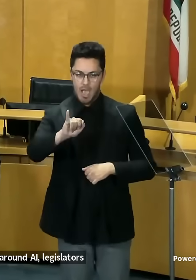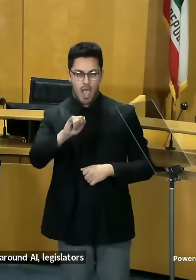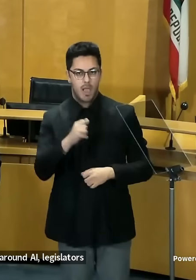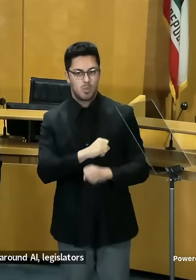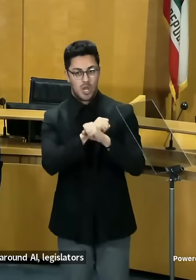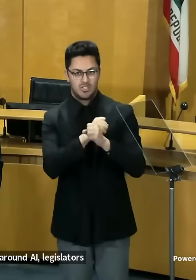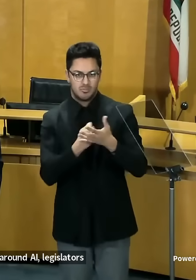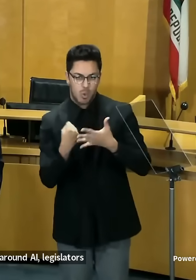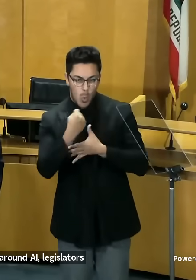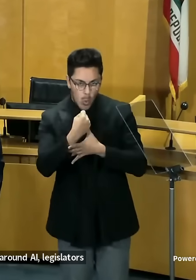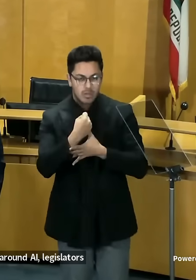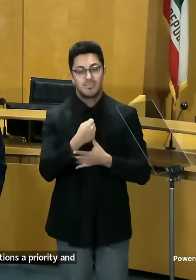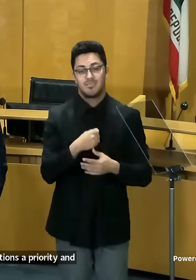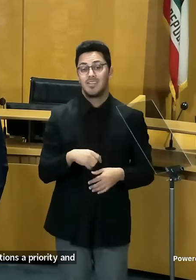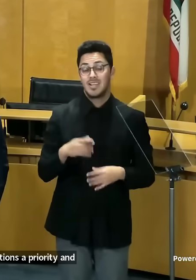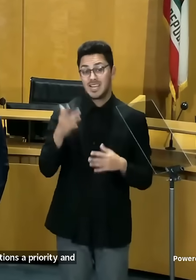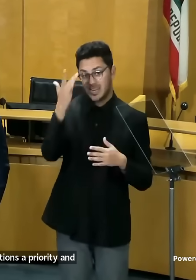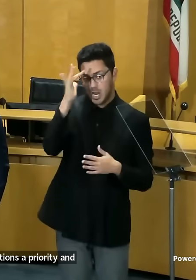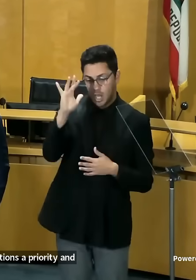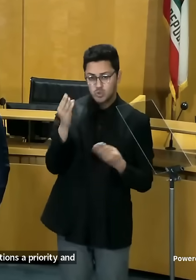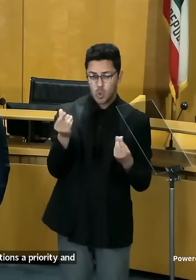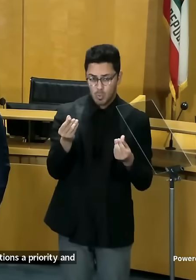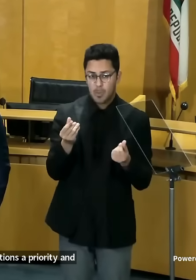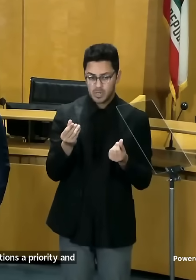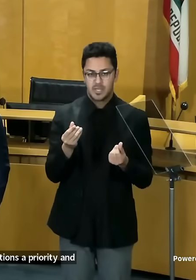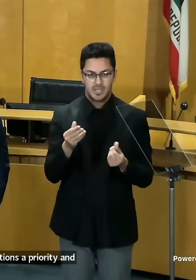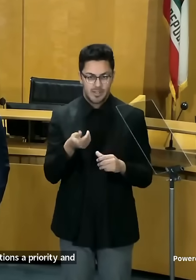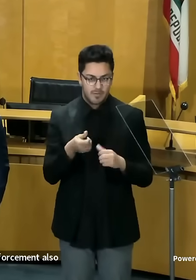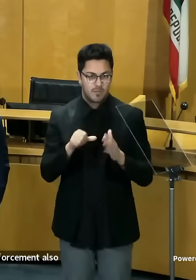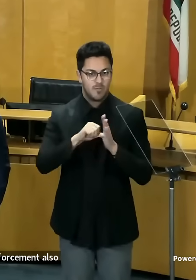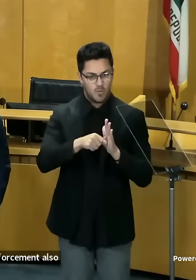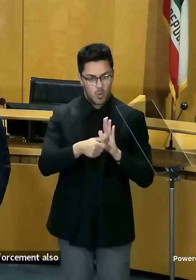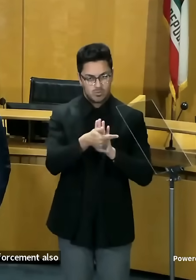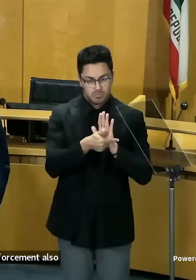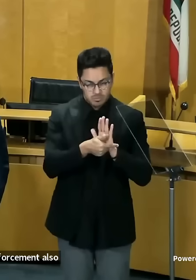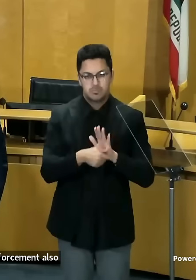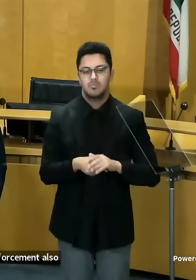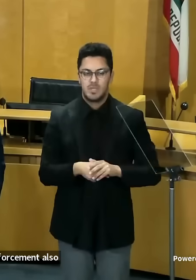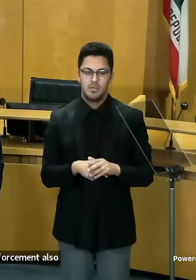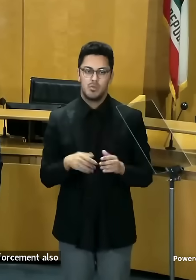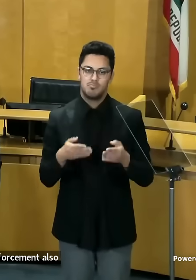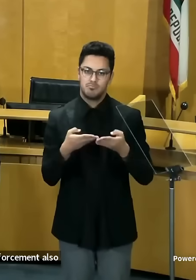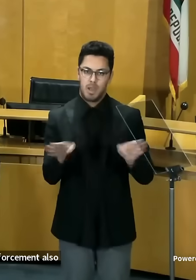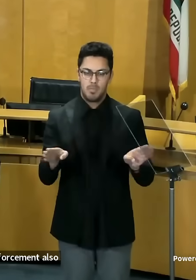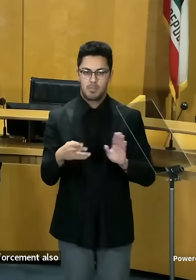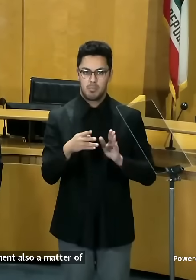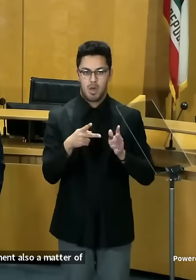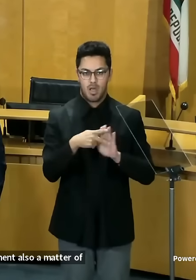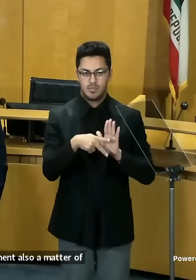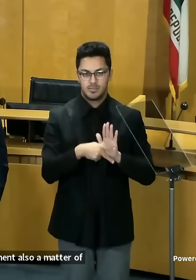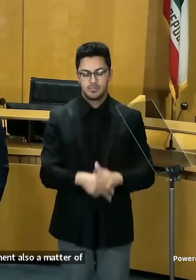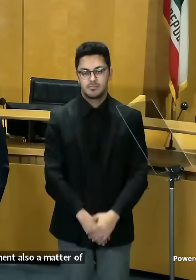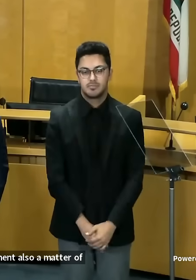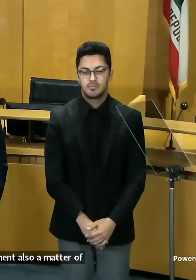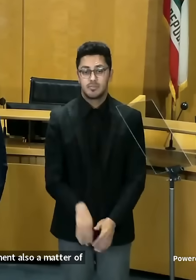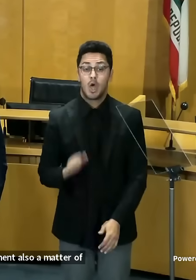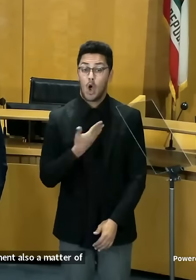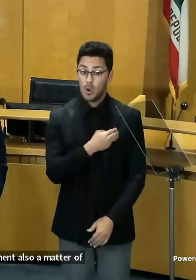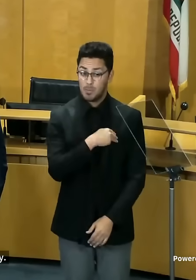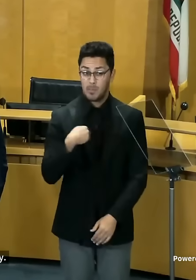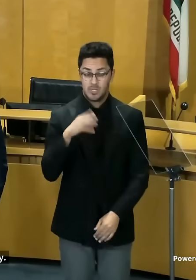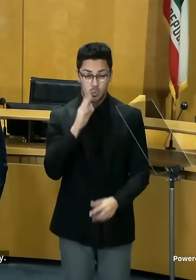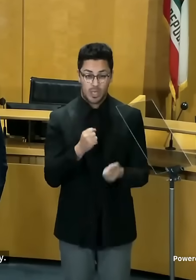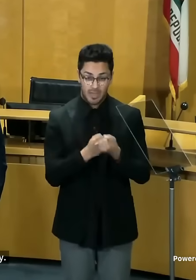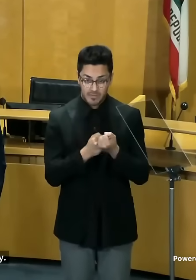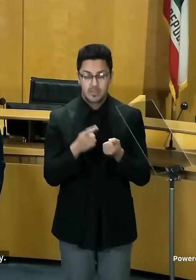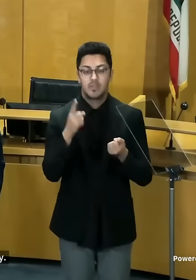priority and intellectual property enforcement also a matter of public policy. So our members will be advocating for